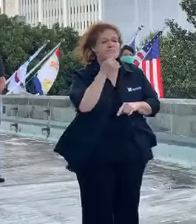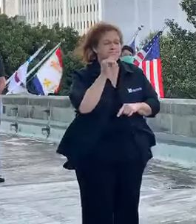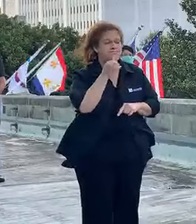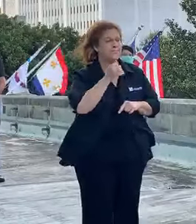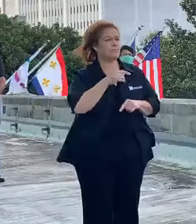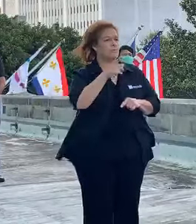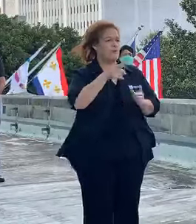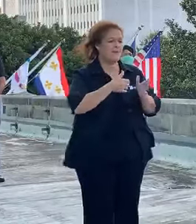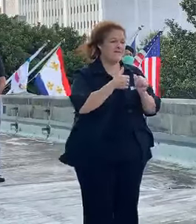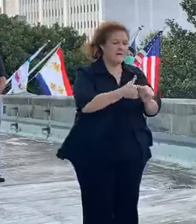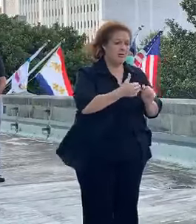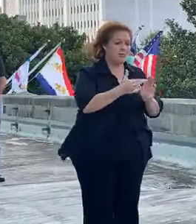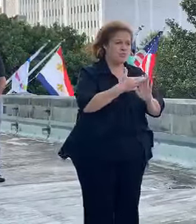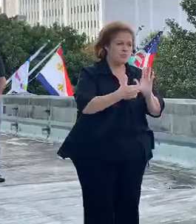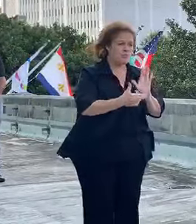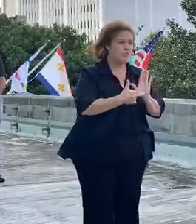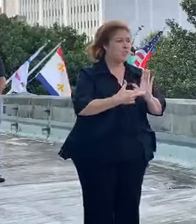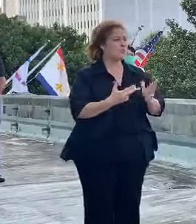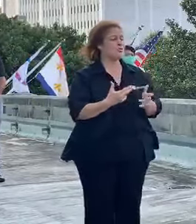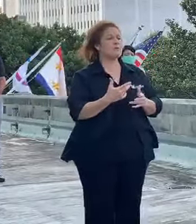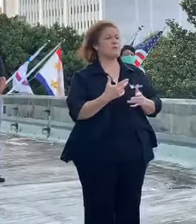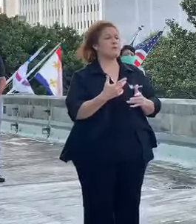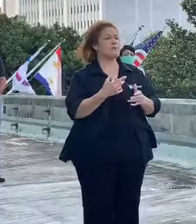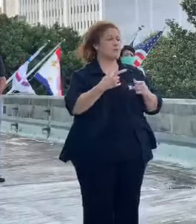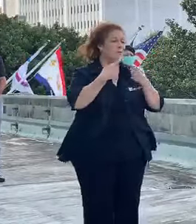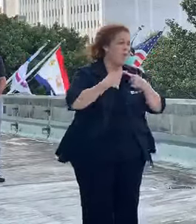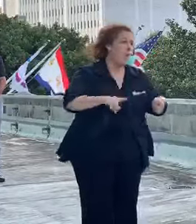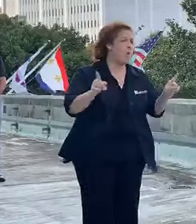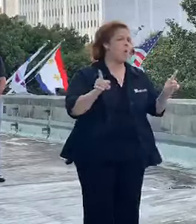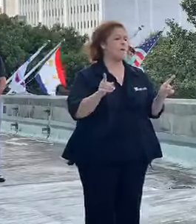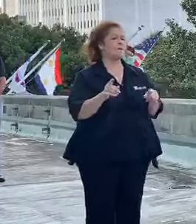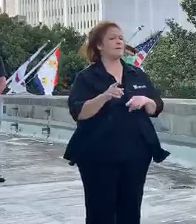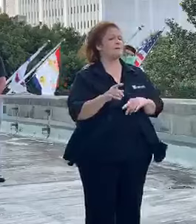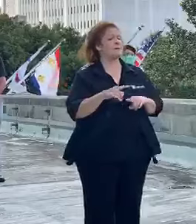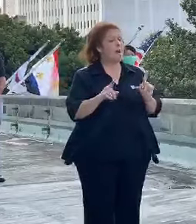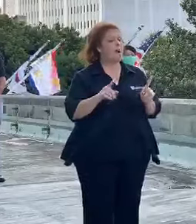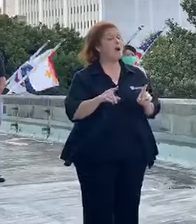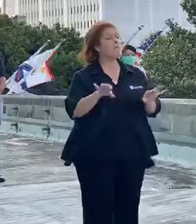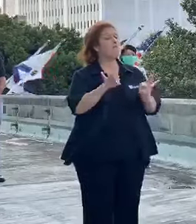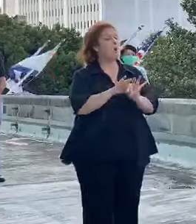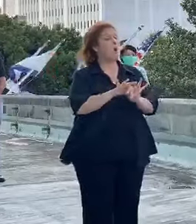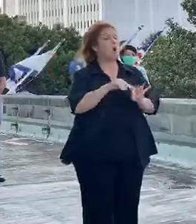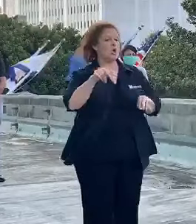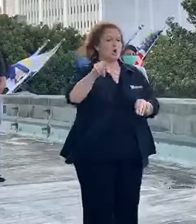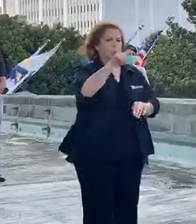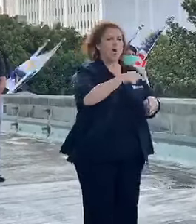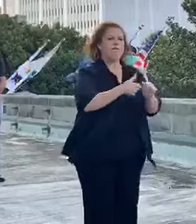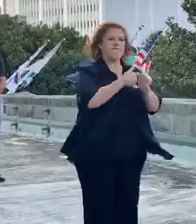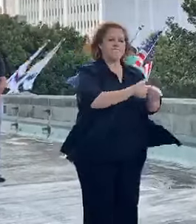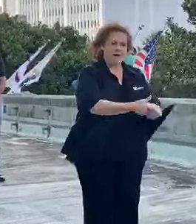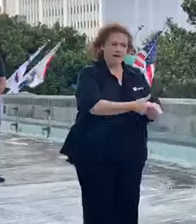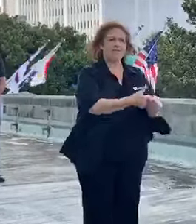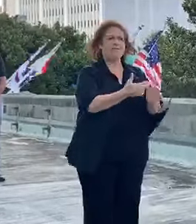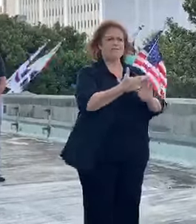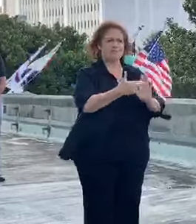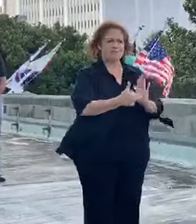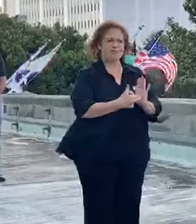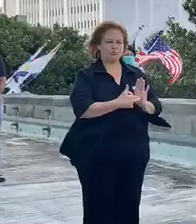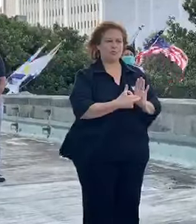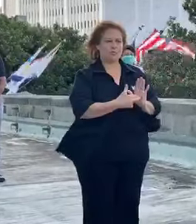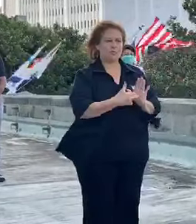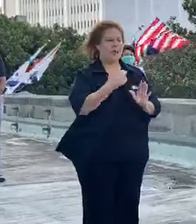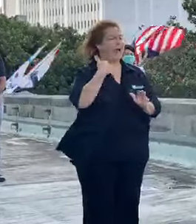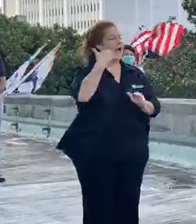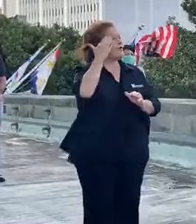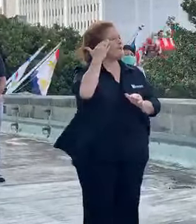mayor's protocols, an executive order is just words on a page unless private citizens follow it. So I know this plan is